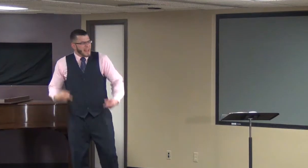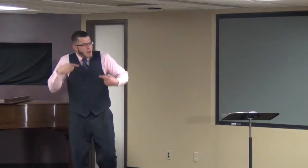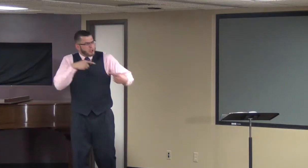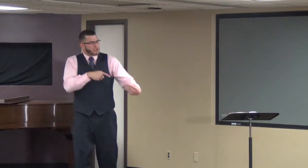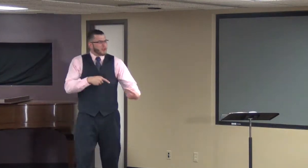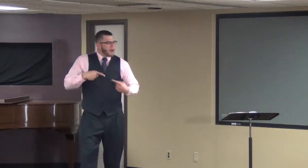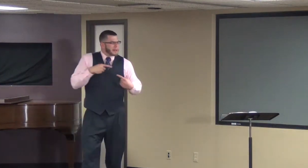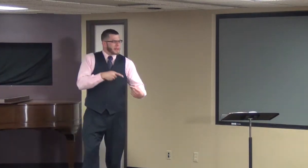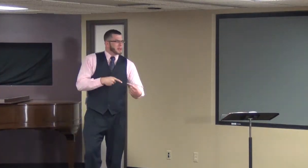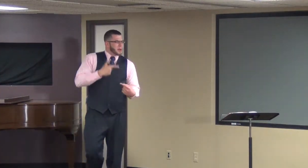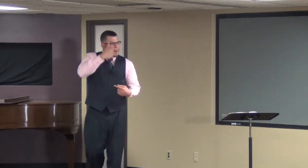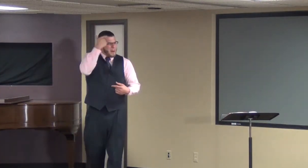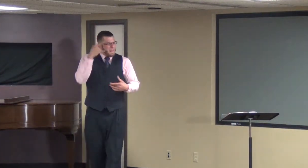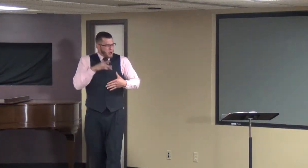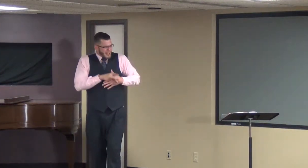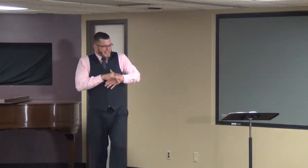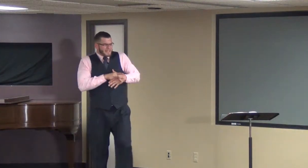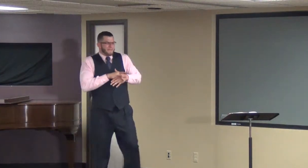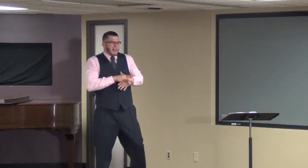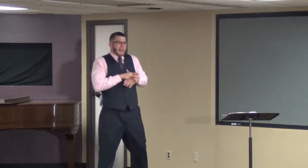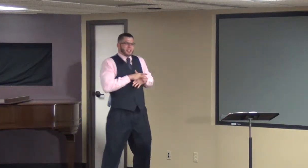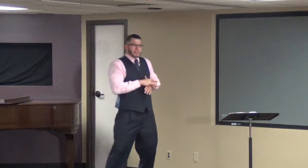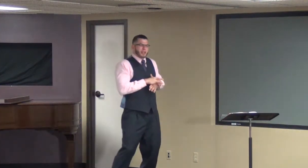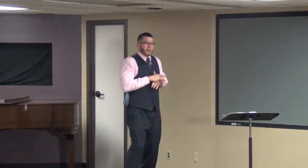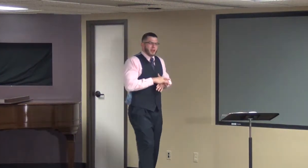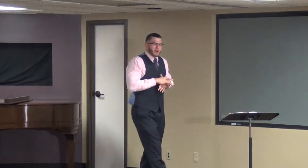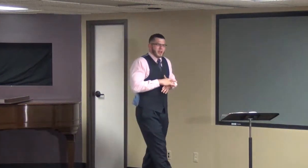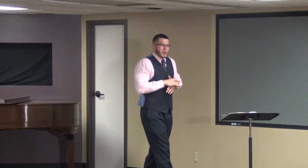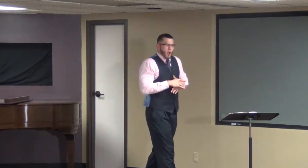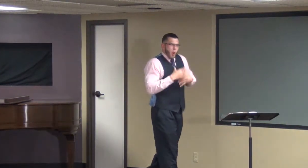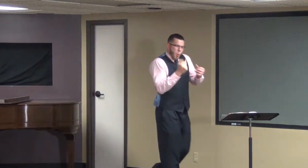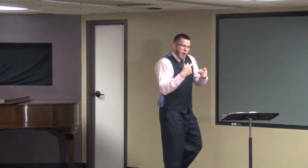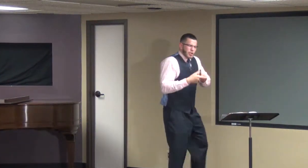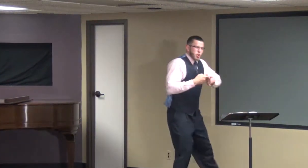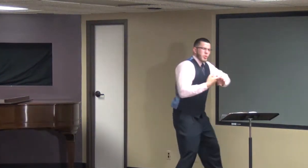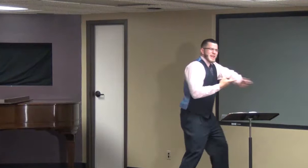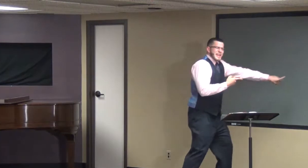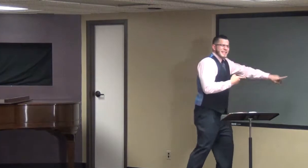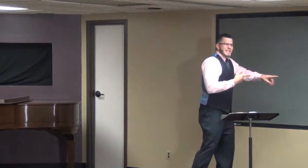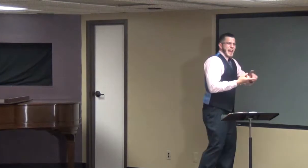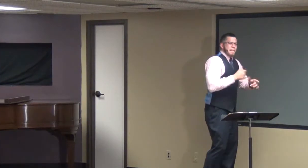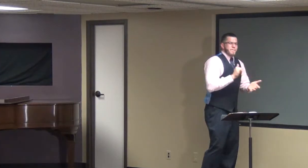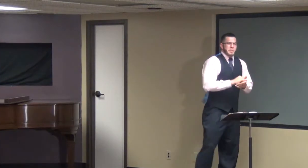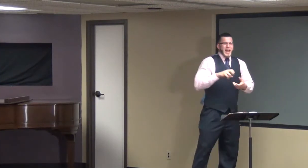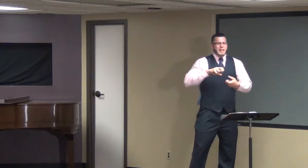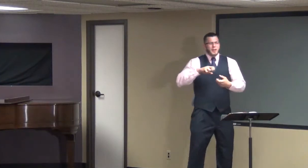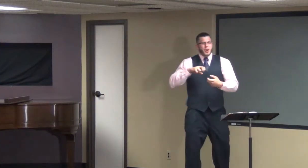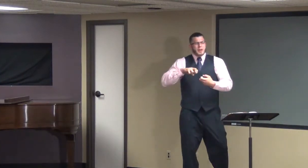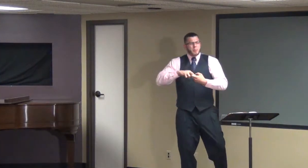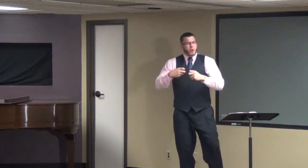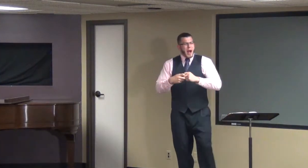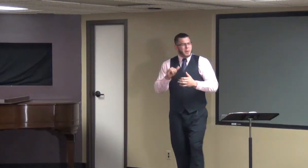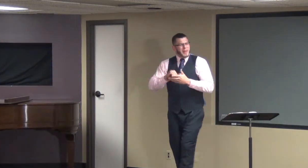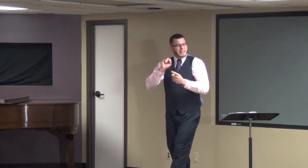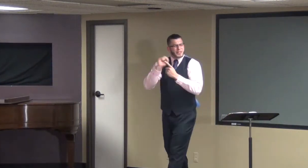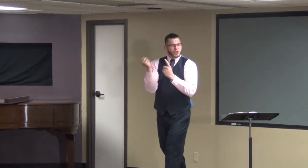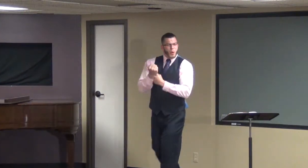he was struggling because his flesh wanted to escape from that problem, that